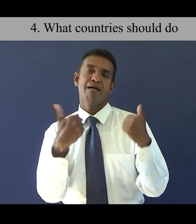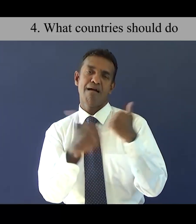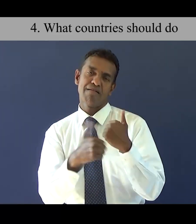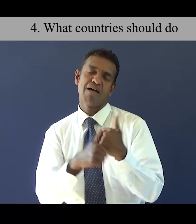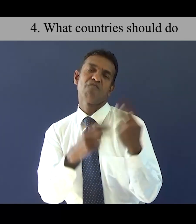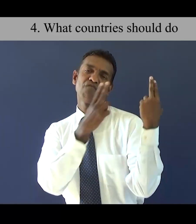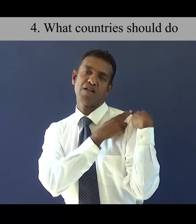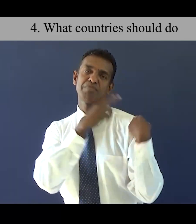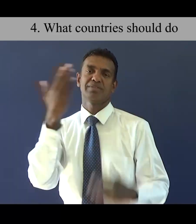people,